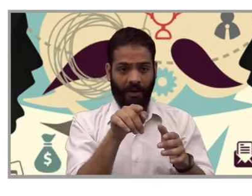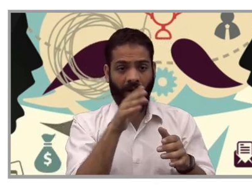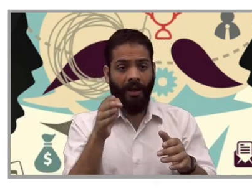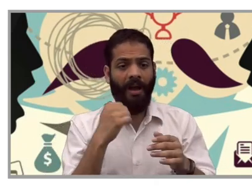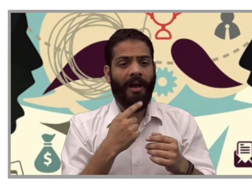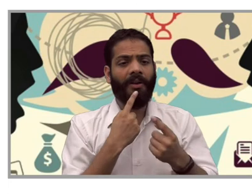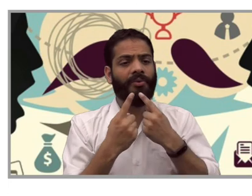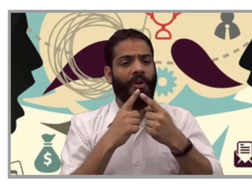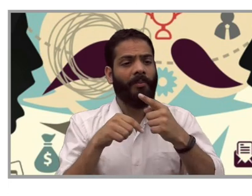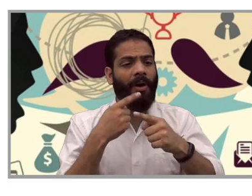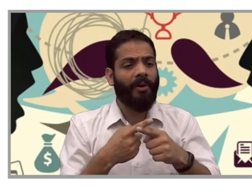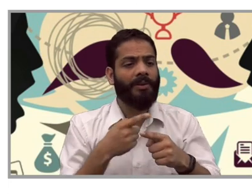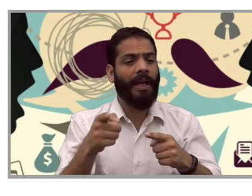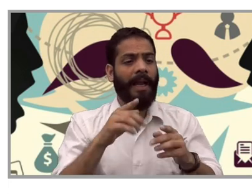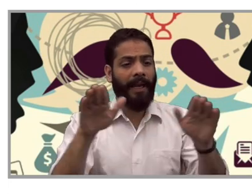in the discourse.